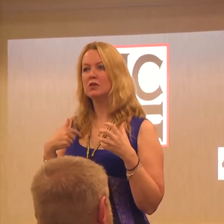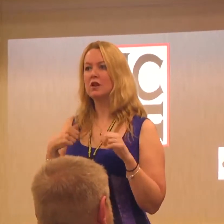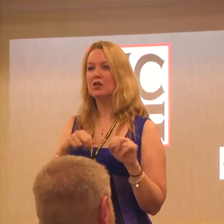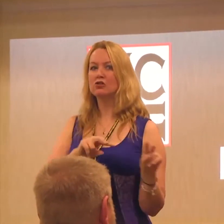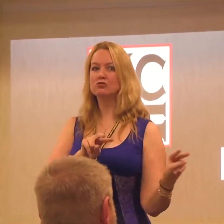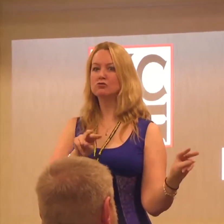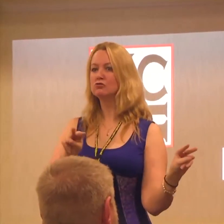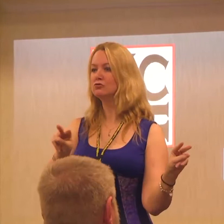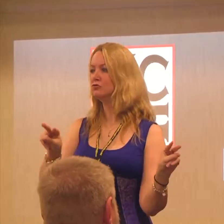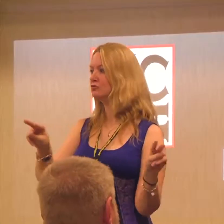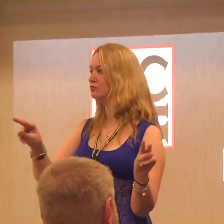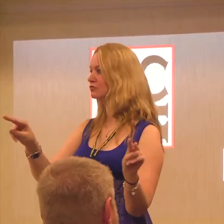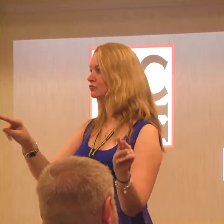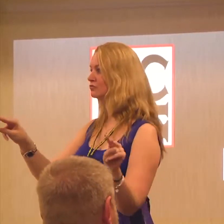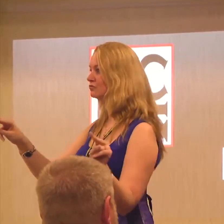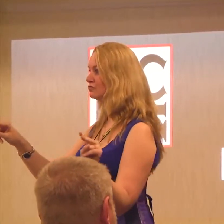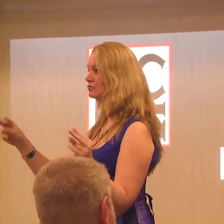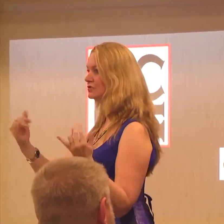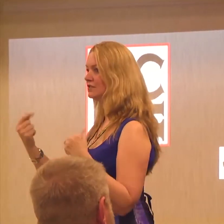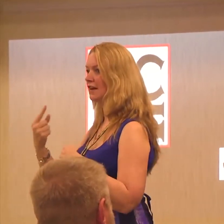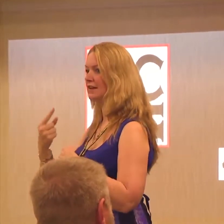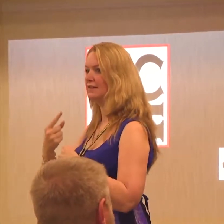out over the audience, and